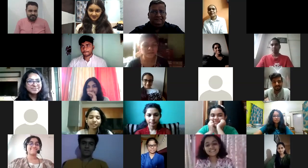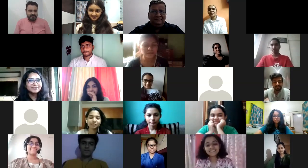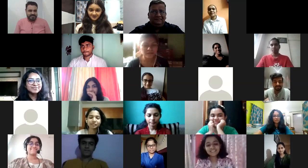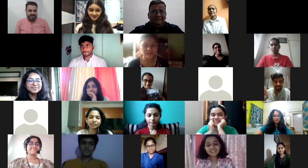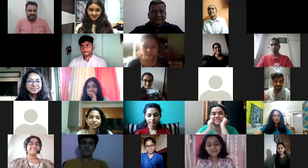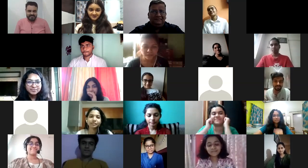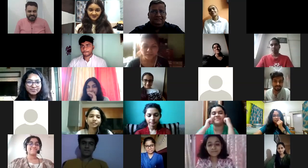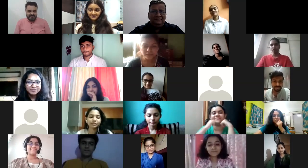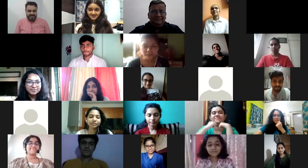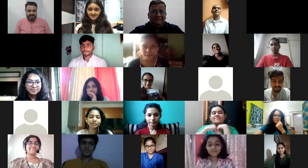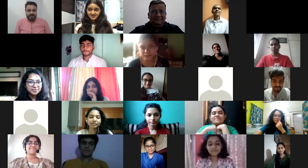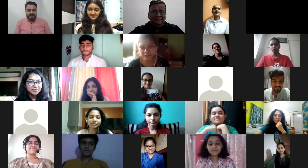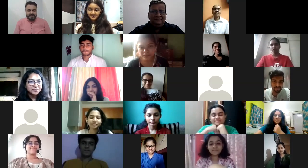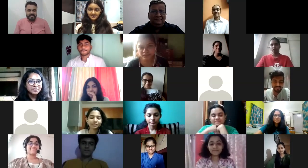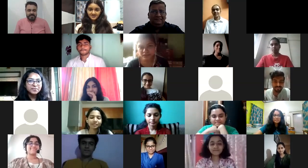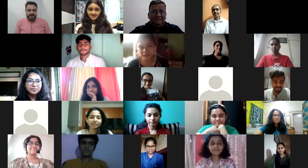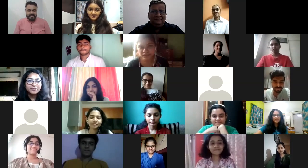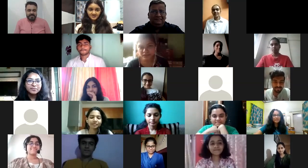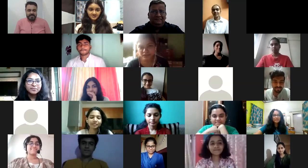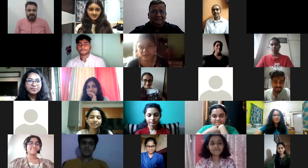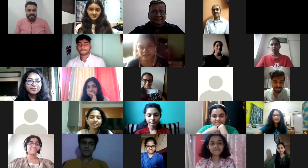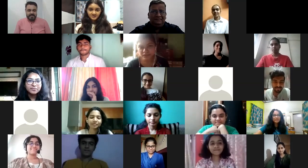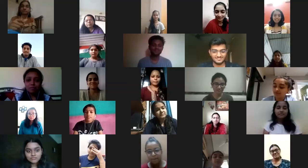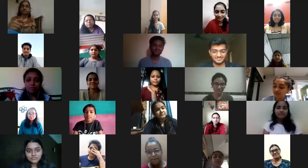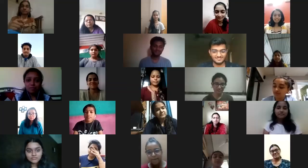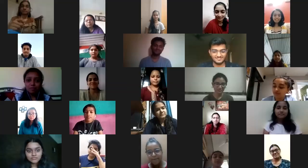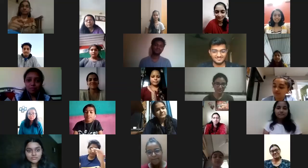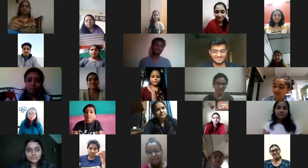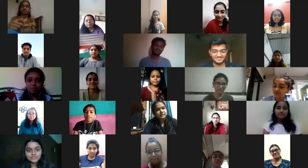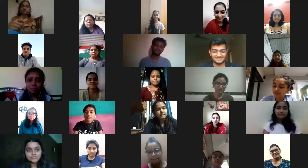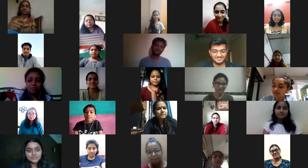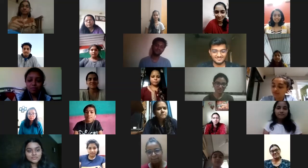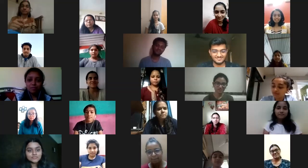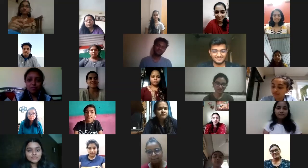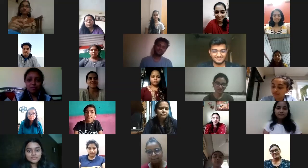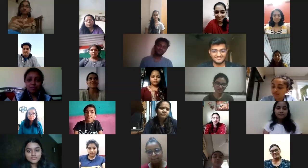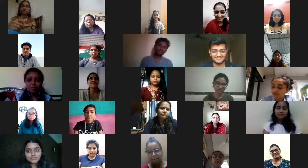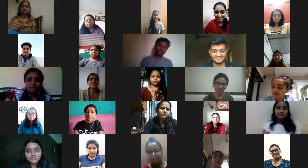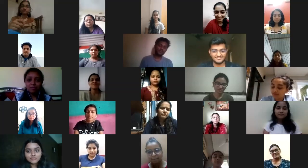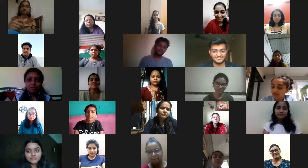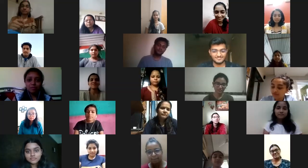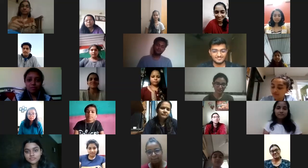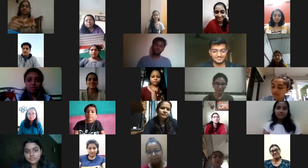minutes challenge. You have been now. Anyone wants to again? Any volunteers again?